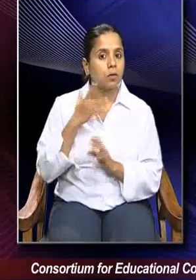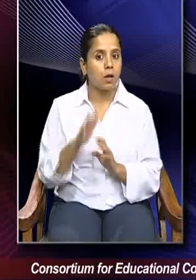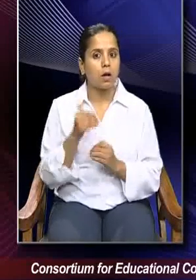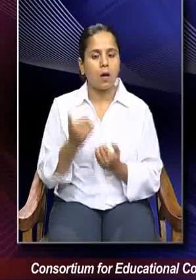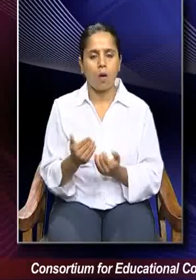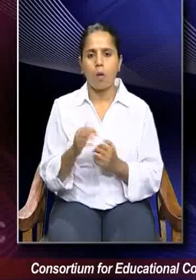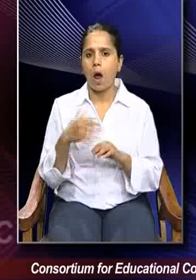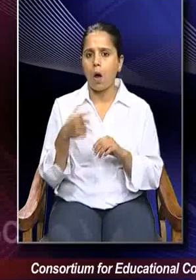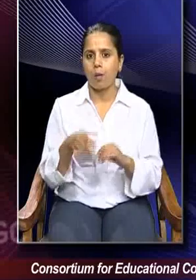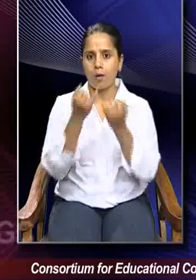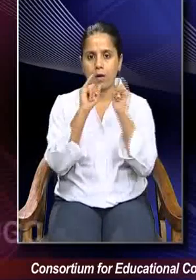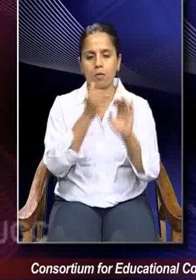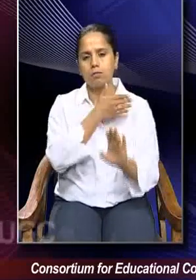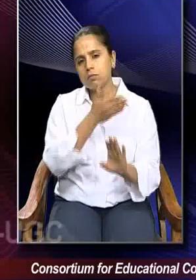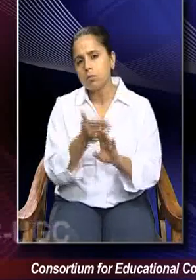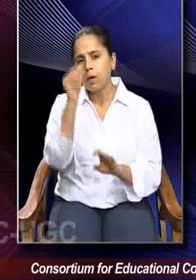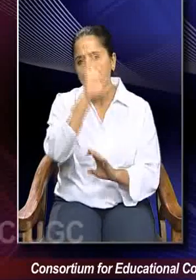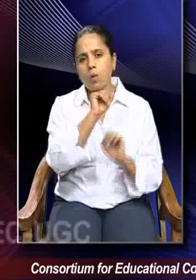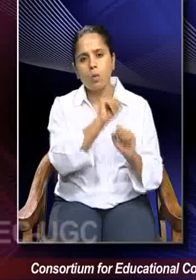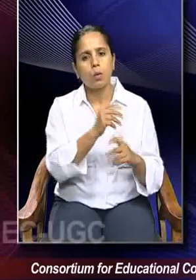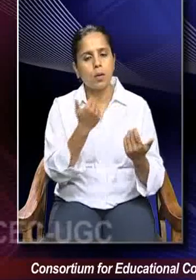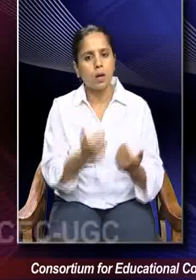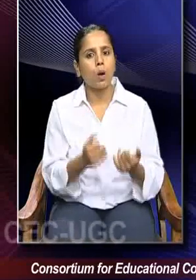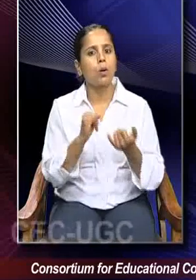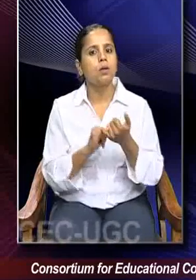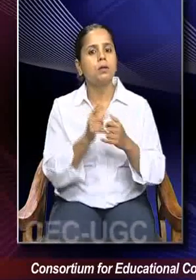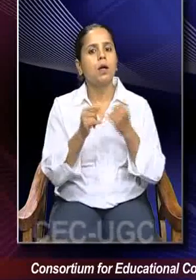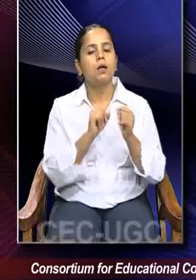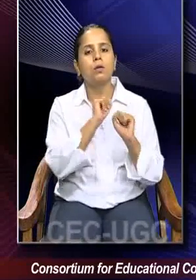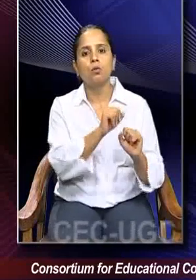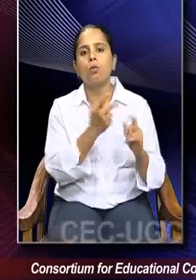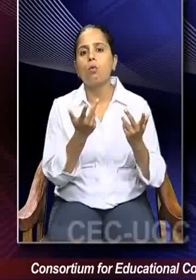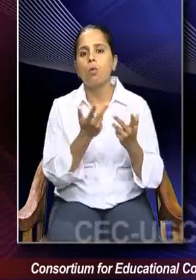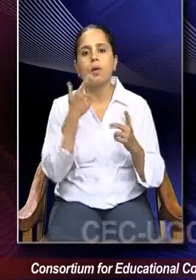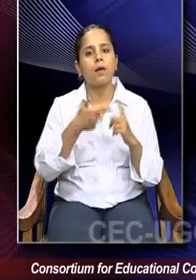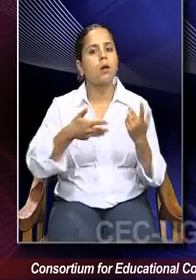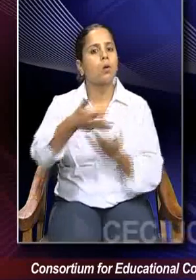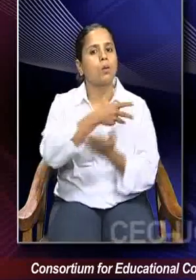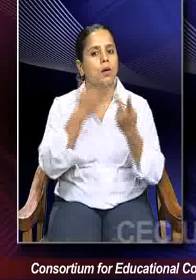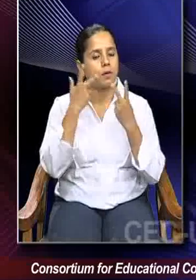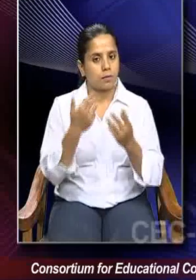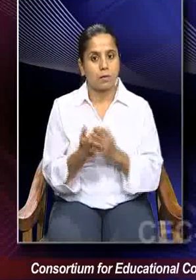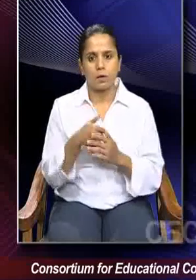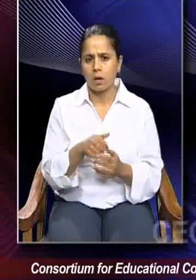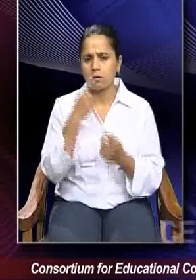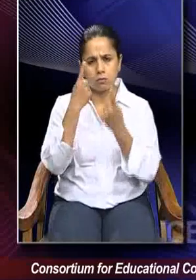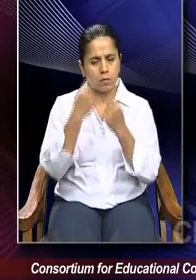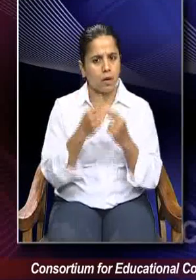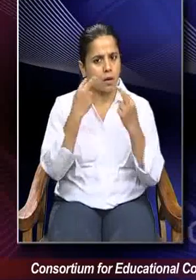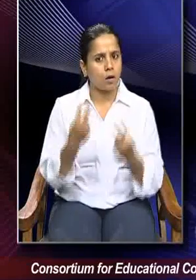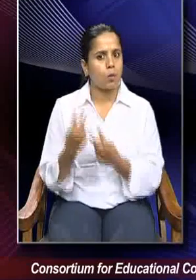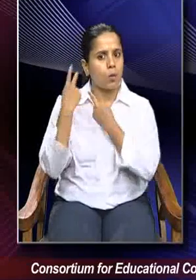moved after independence and what is the status of environment we have reached. It is an evaluation and a